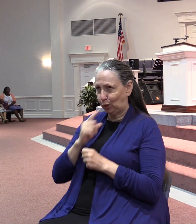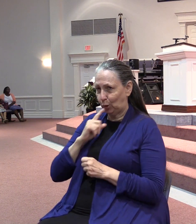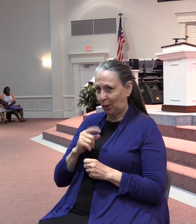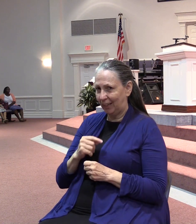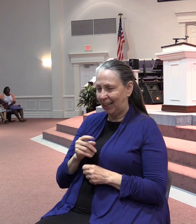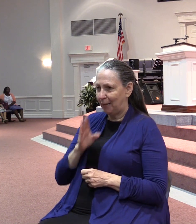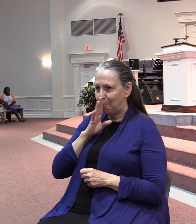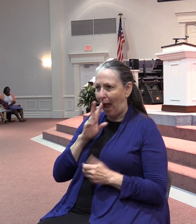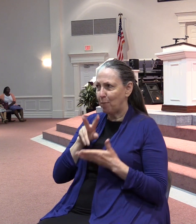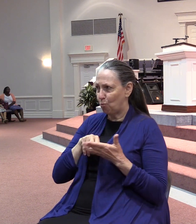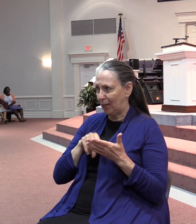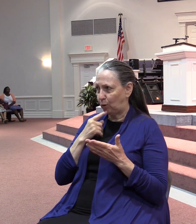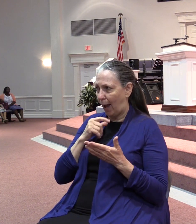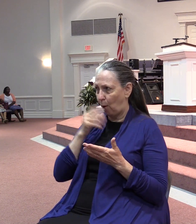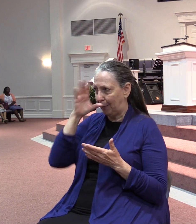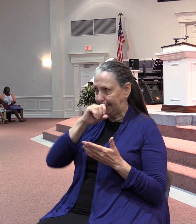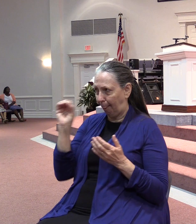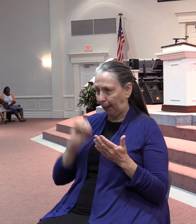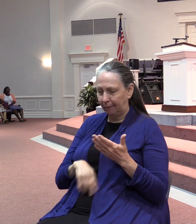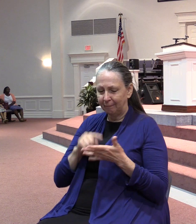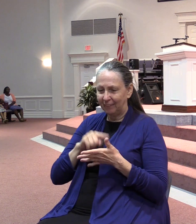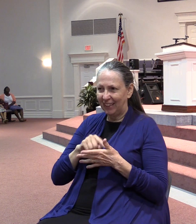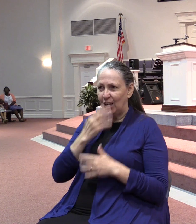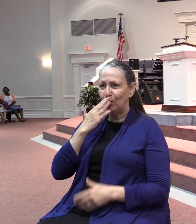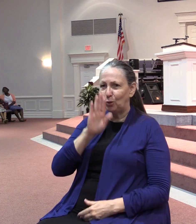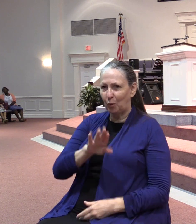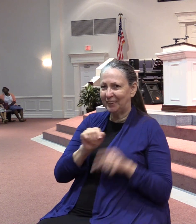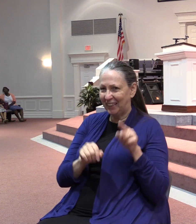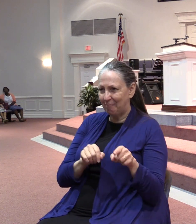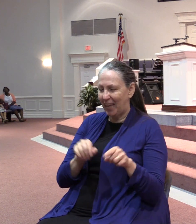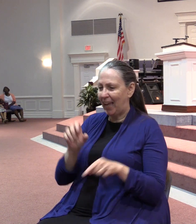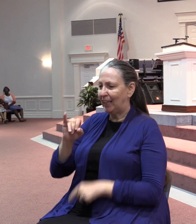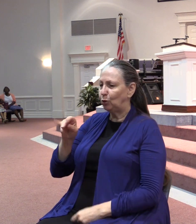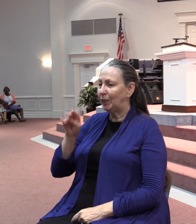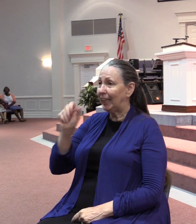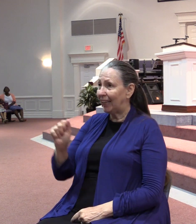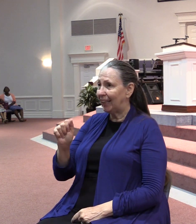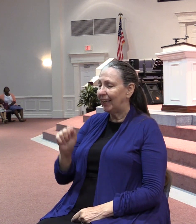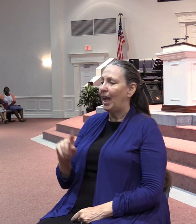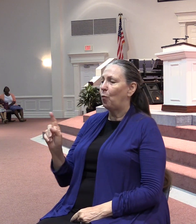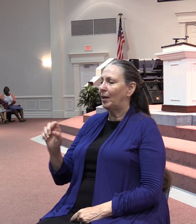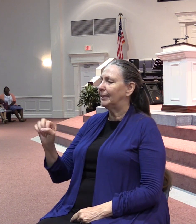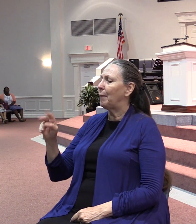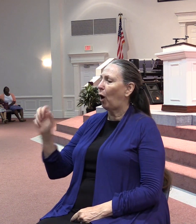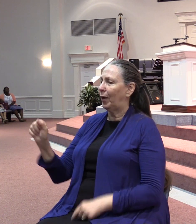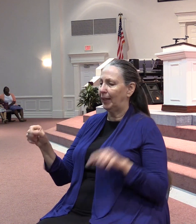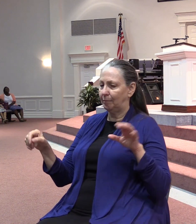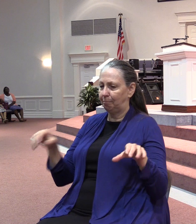not going to quote, I'm going to read. In Jerusalem and in all Judea and in